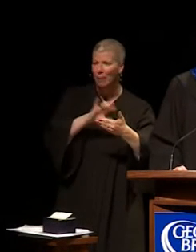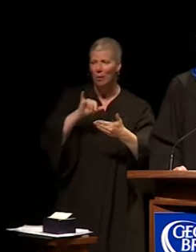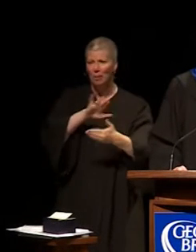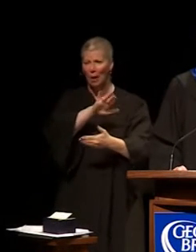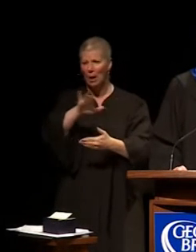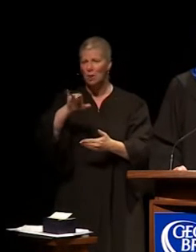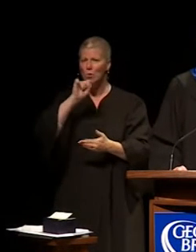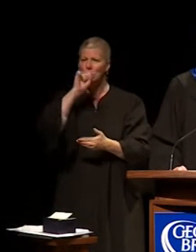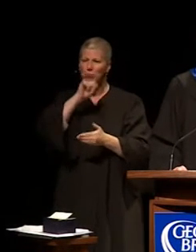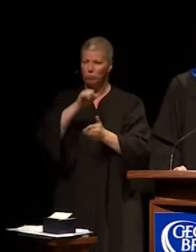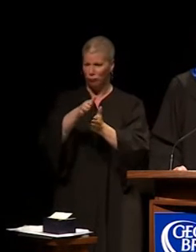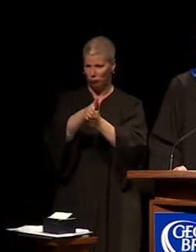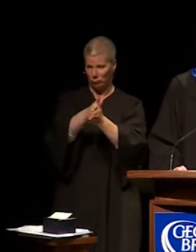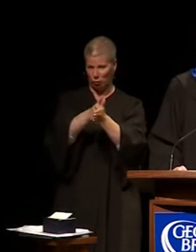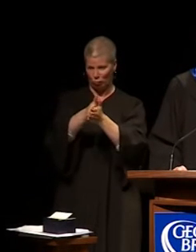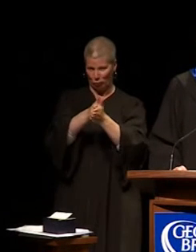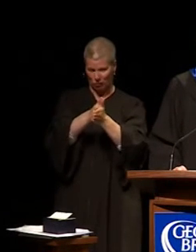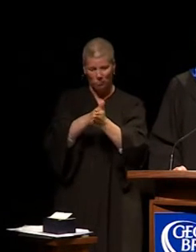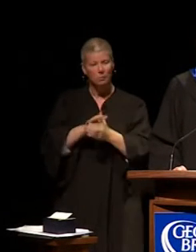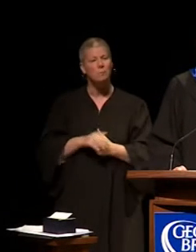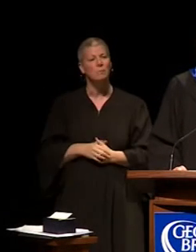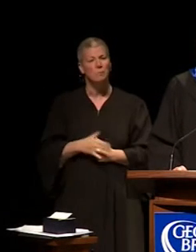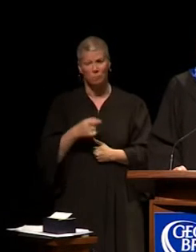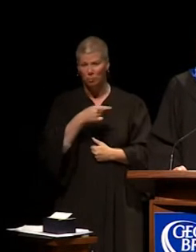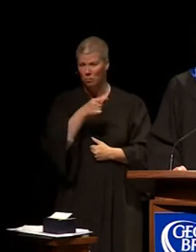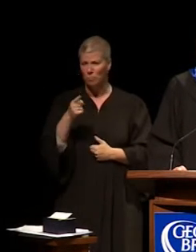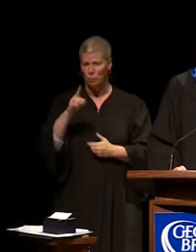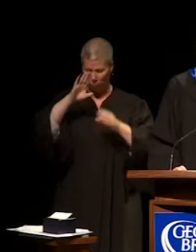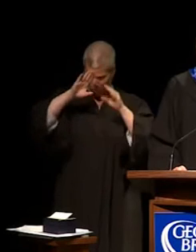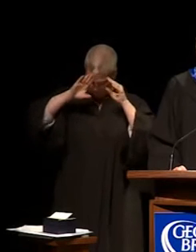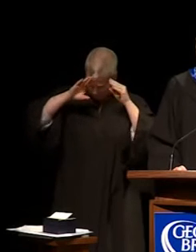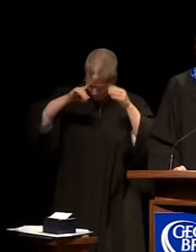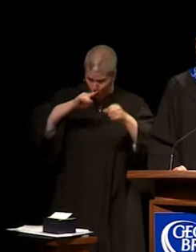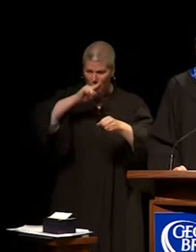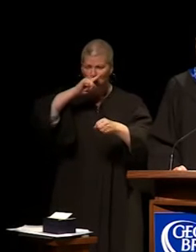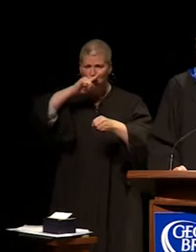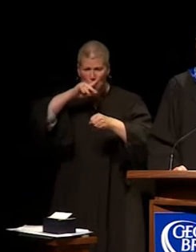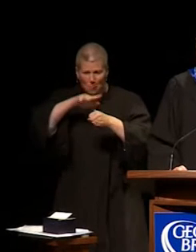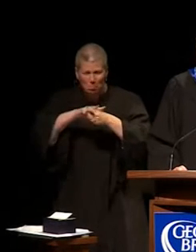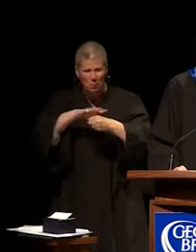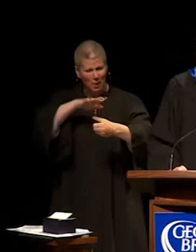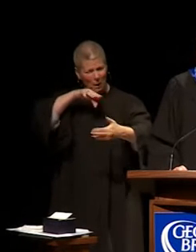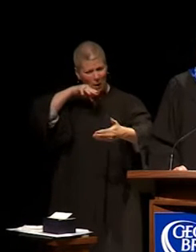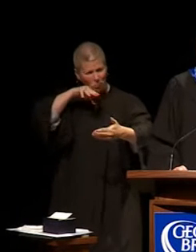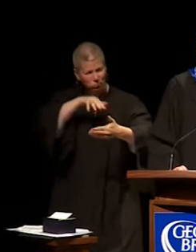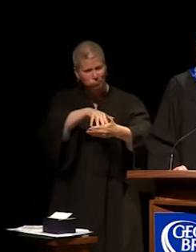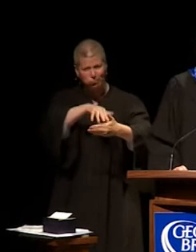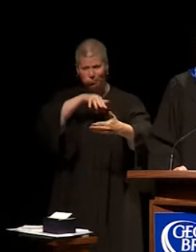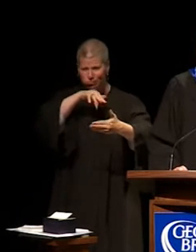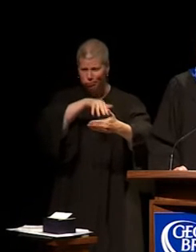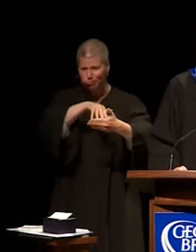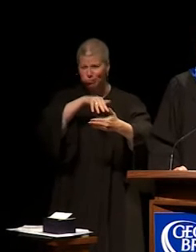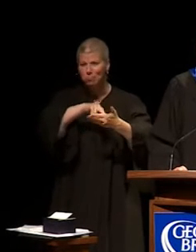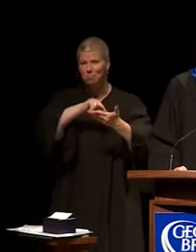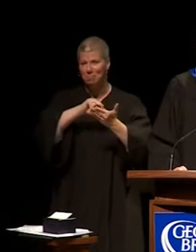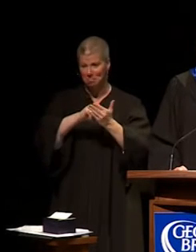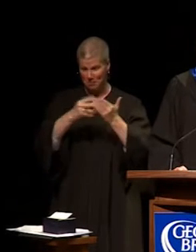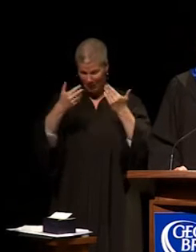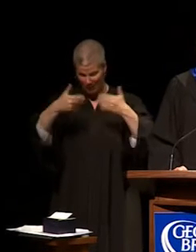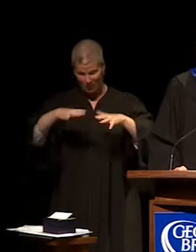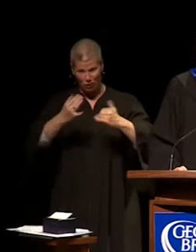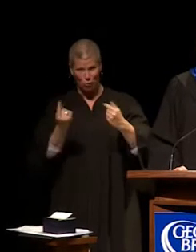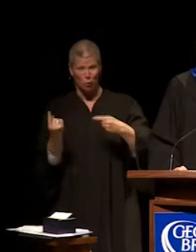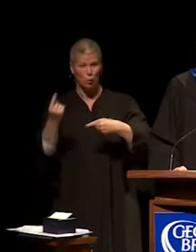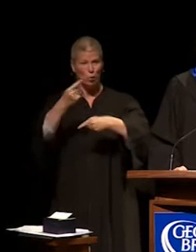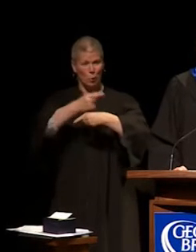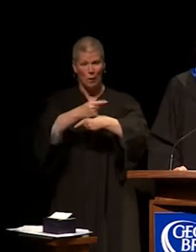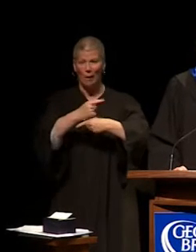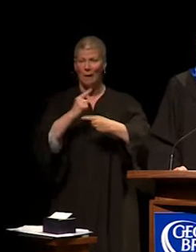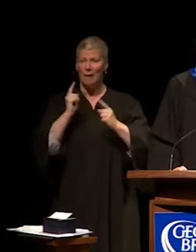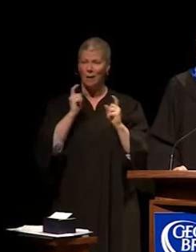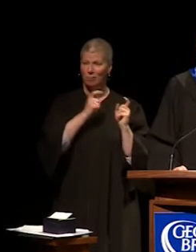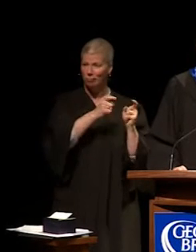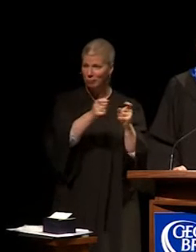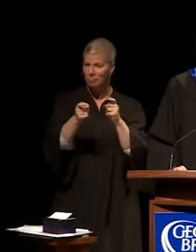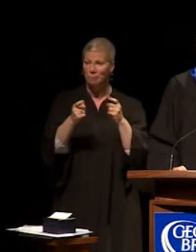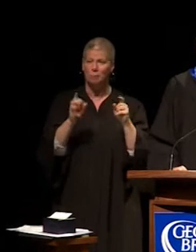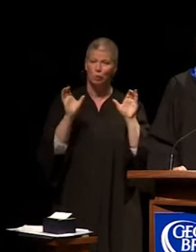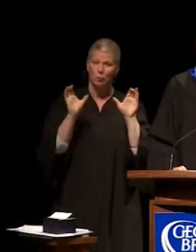you. And you committed to your studies and earned the reward of a certificate, diploma, or